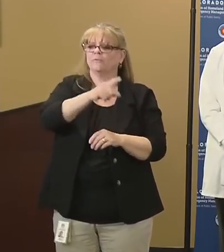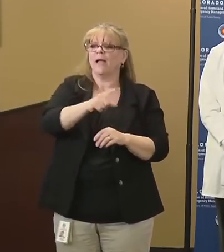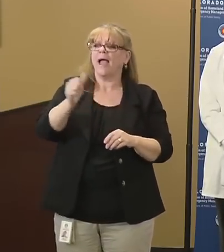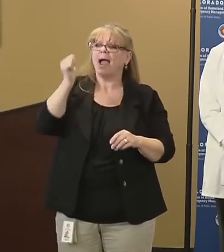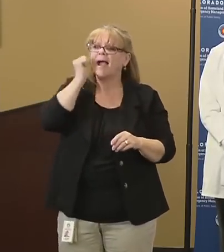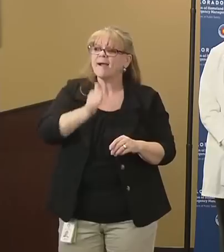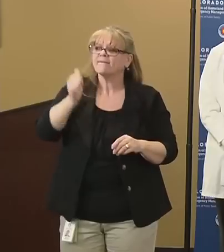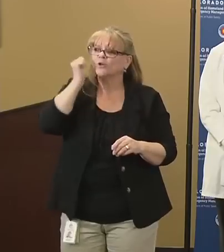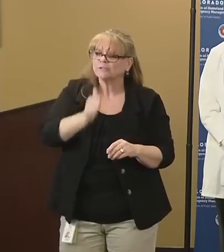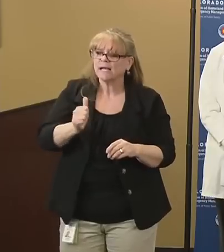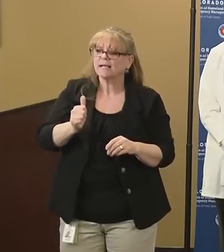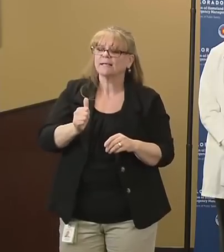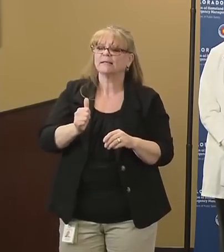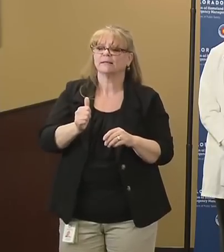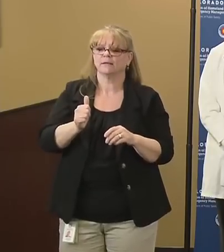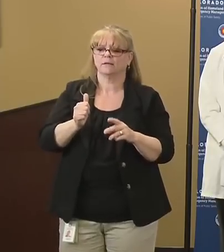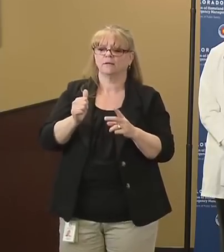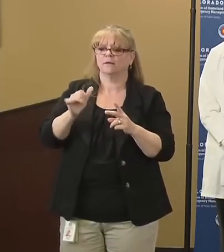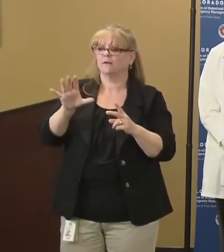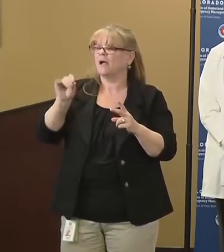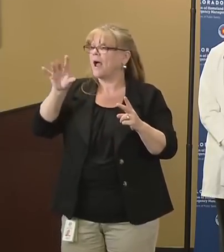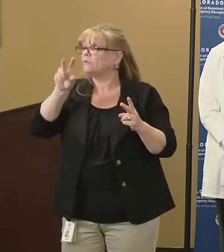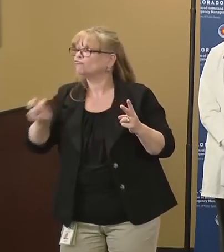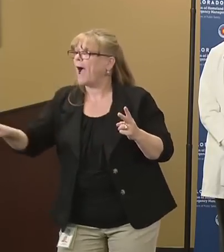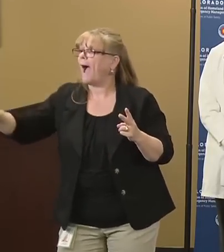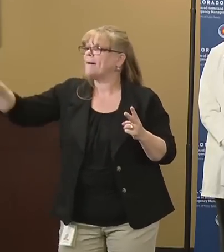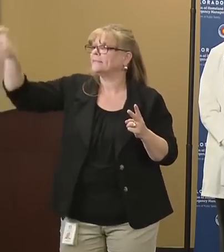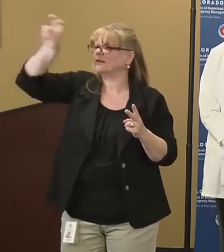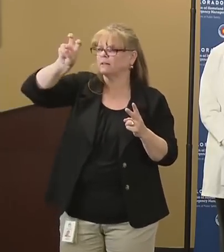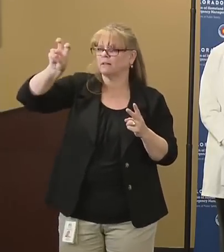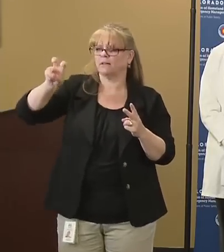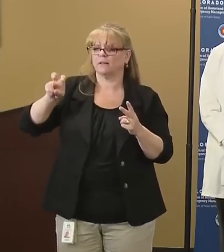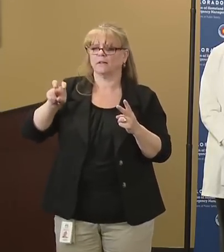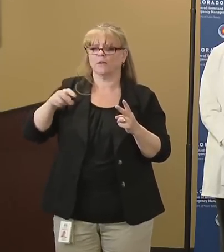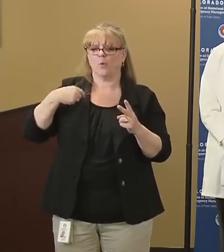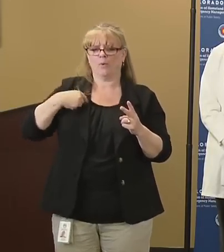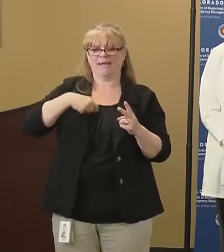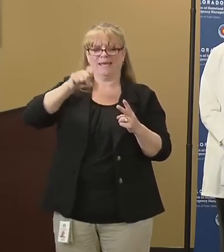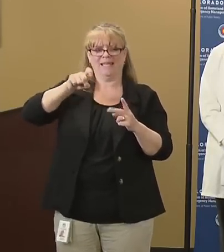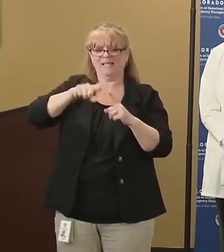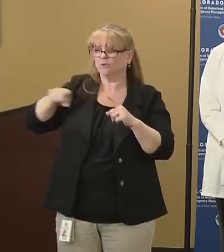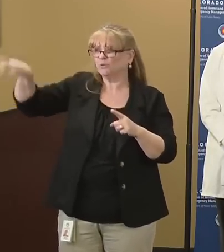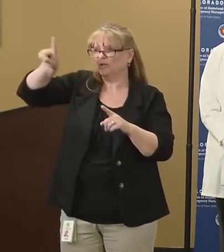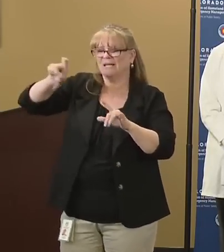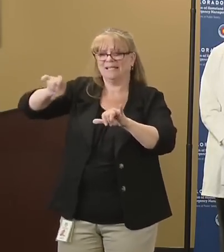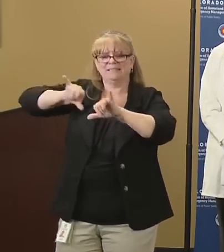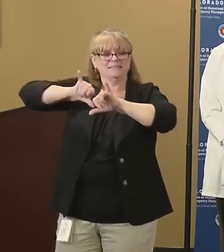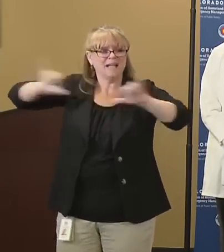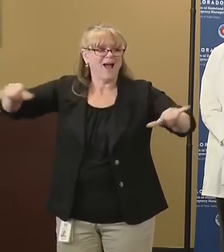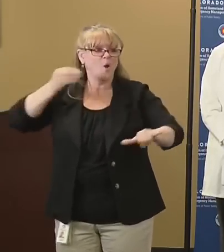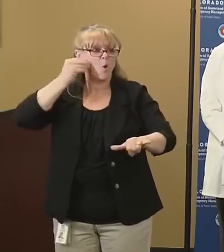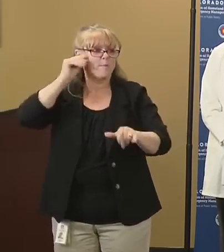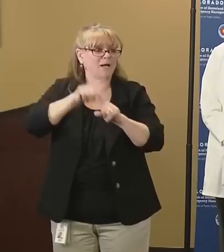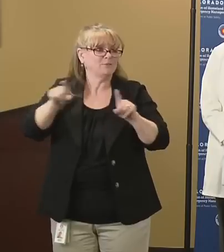time, we need to do our best to cut down the extent that we can. Please continue. Next slide.